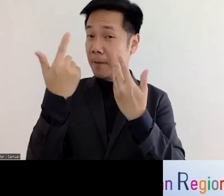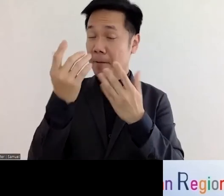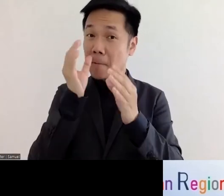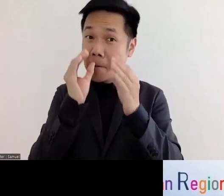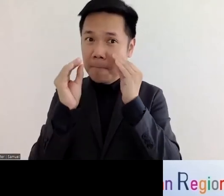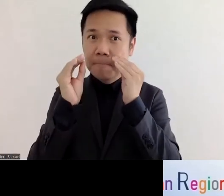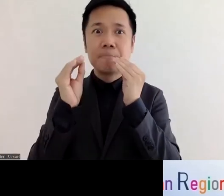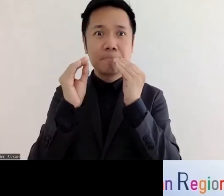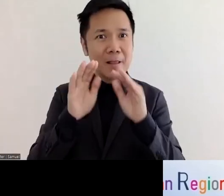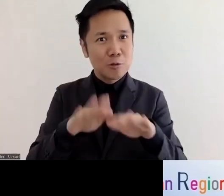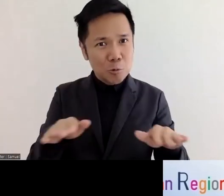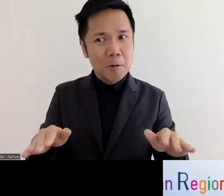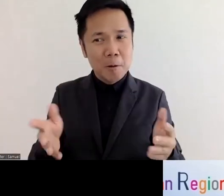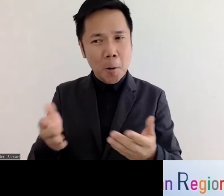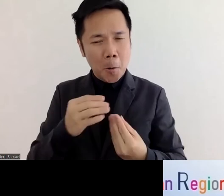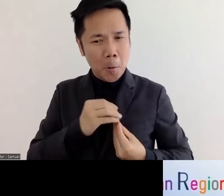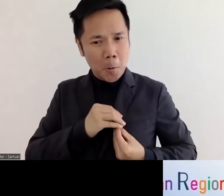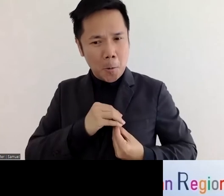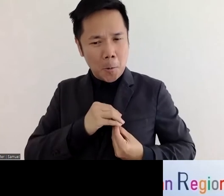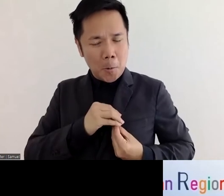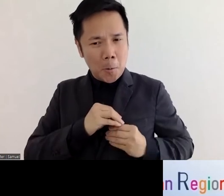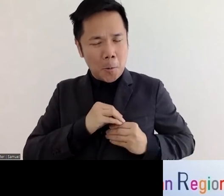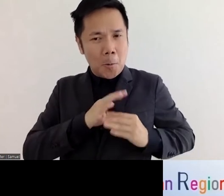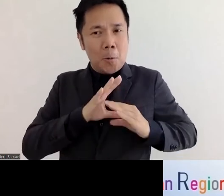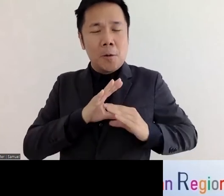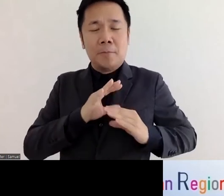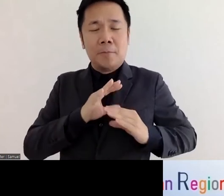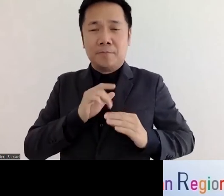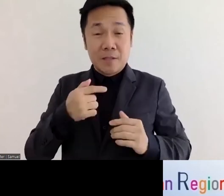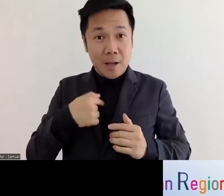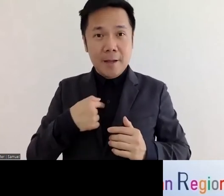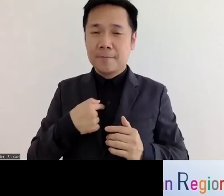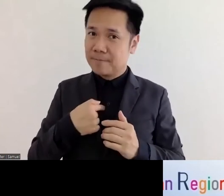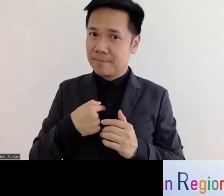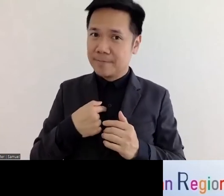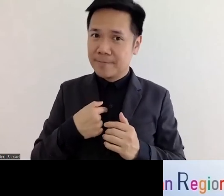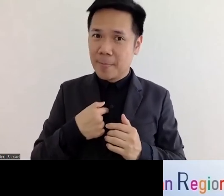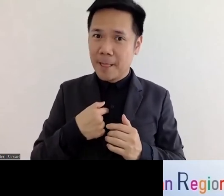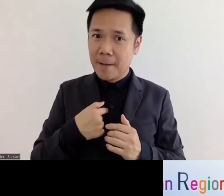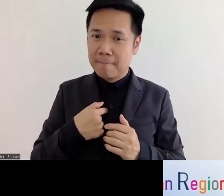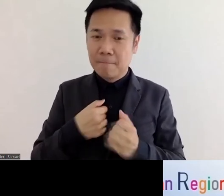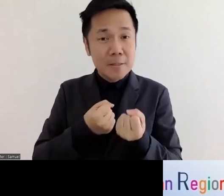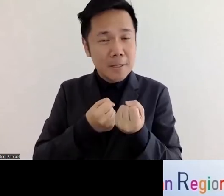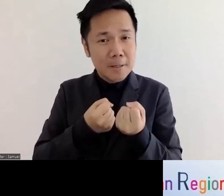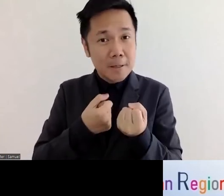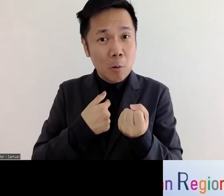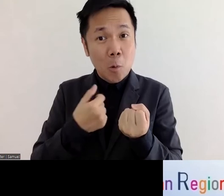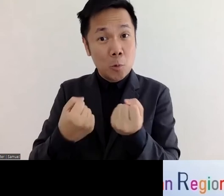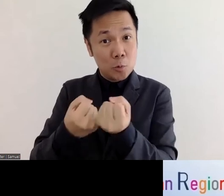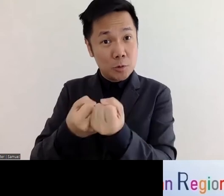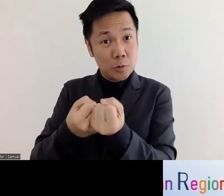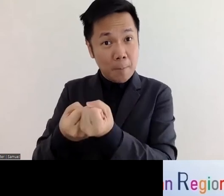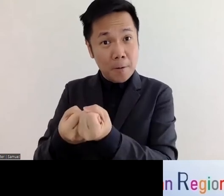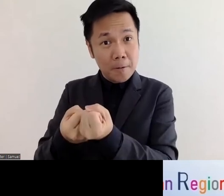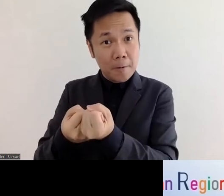children. I still need support. There is nothing